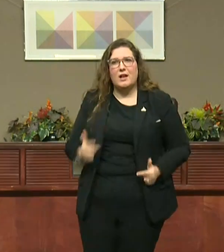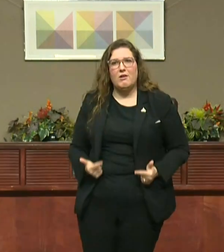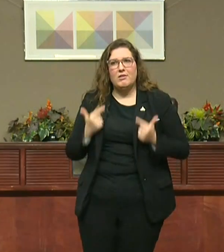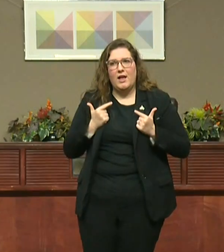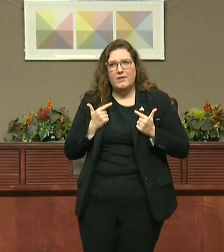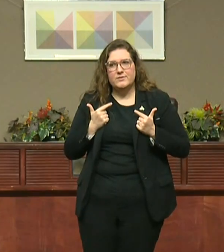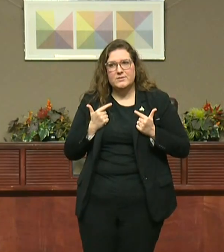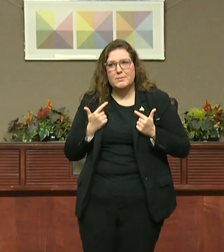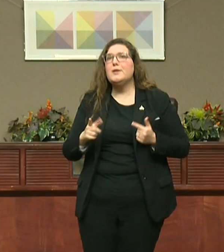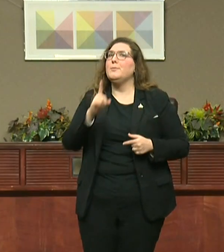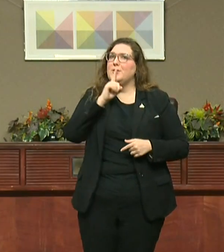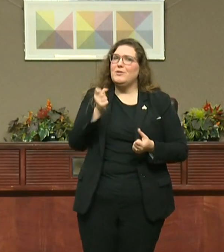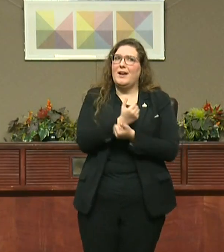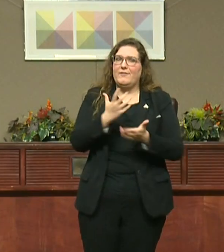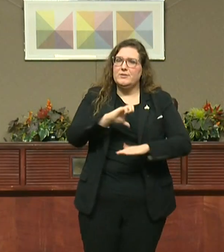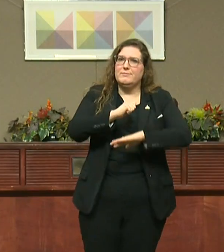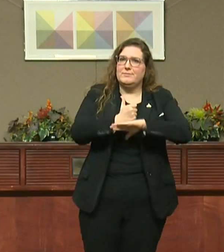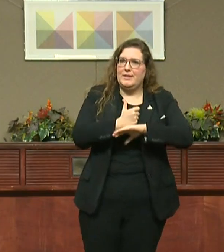to occur.